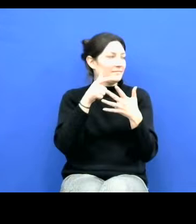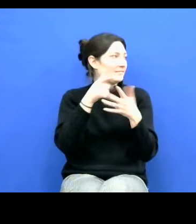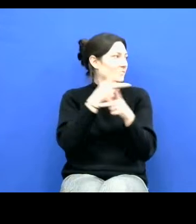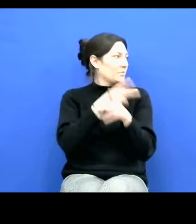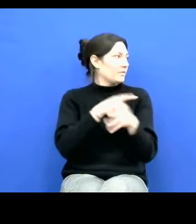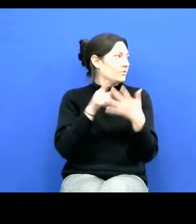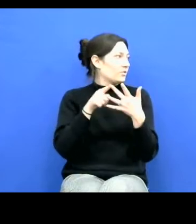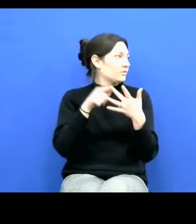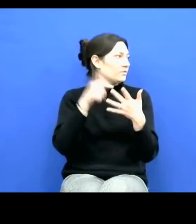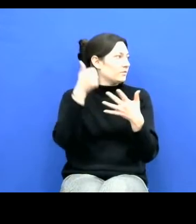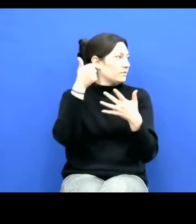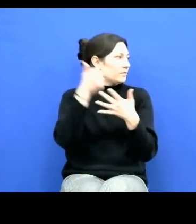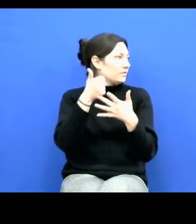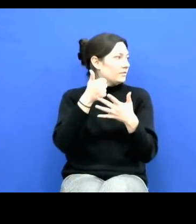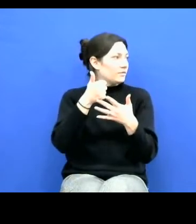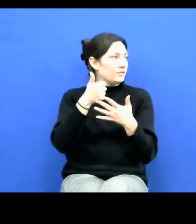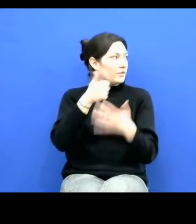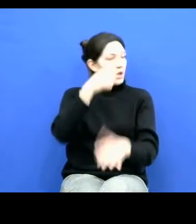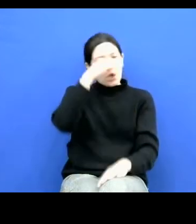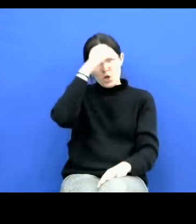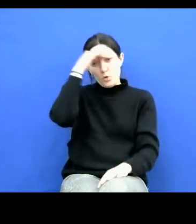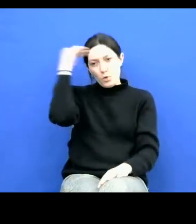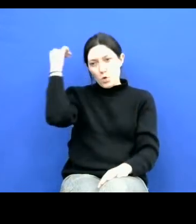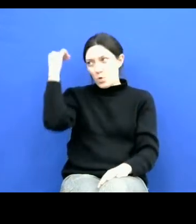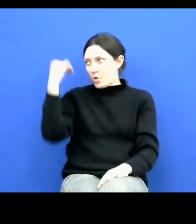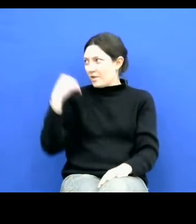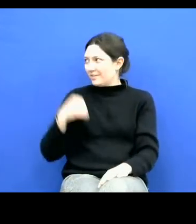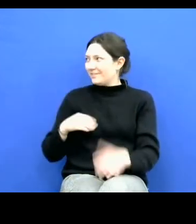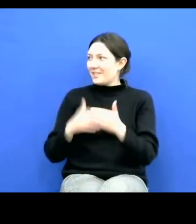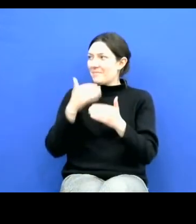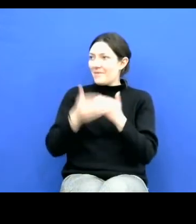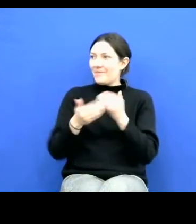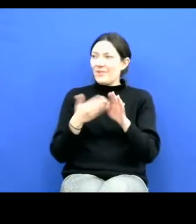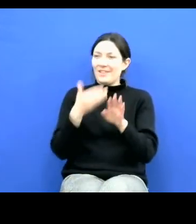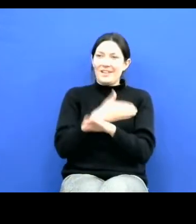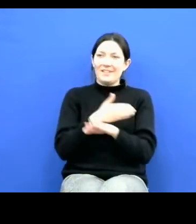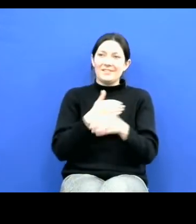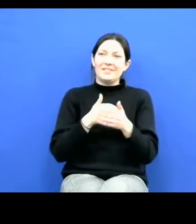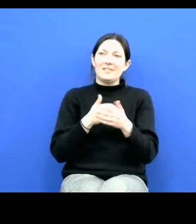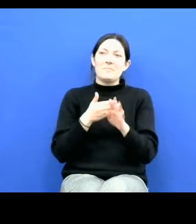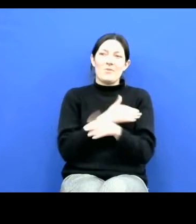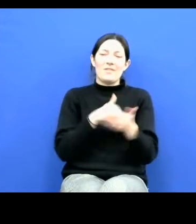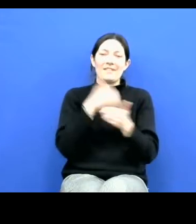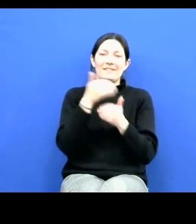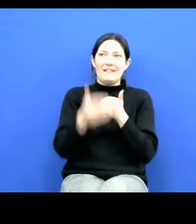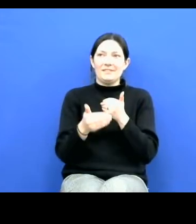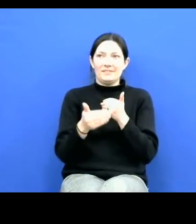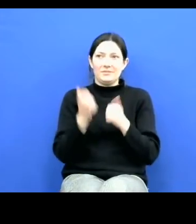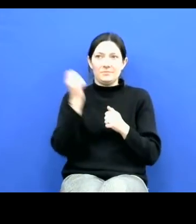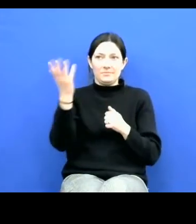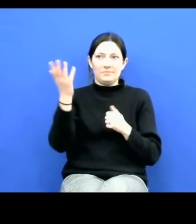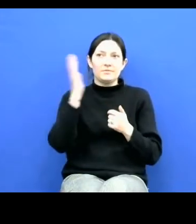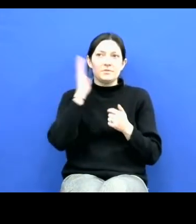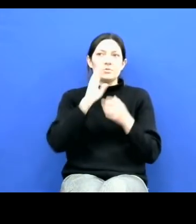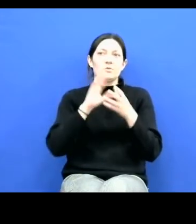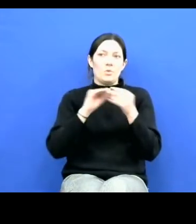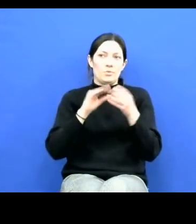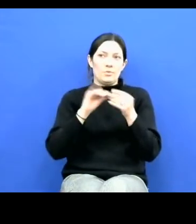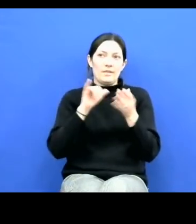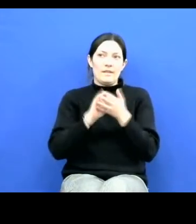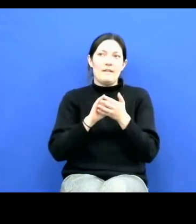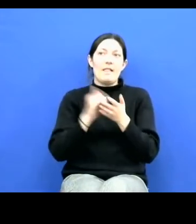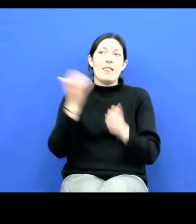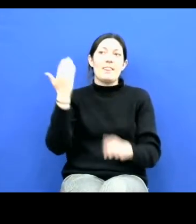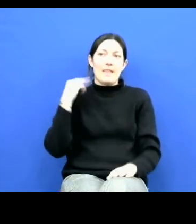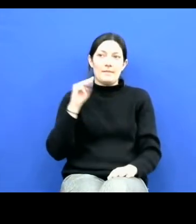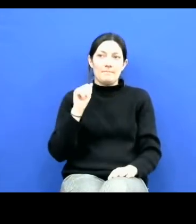Supervisor Schultz. Aye. Before we go to the next one, I just want to know, there was Last May, we had,